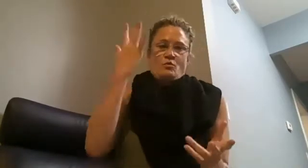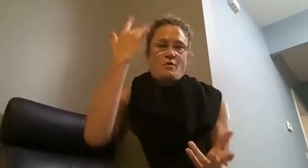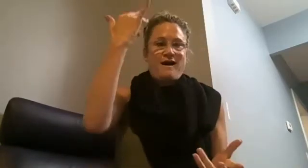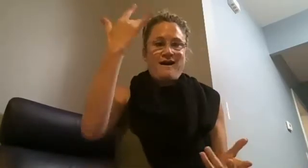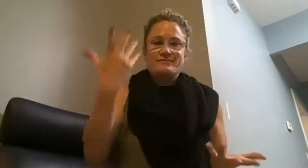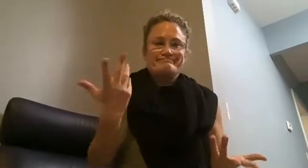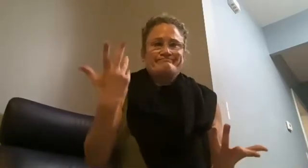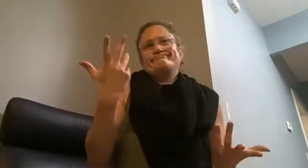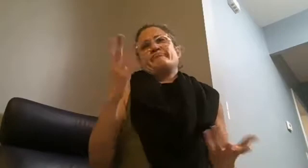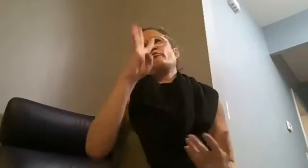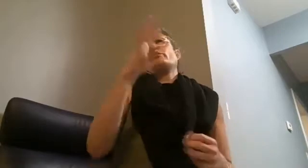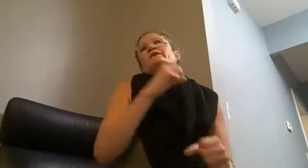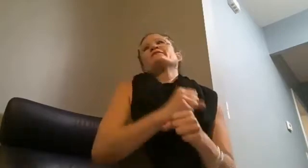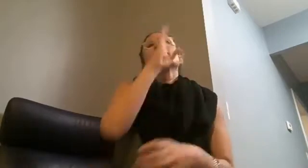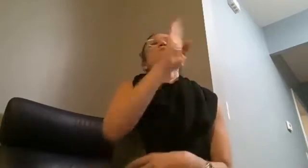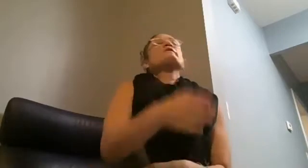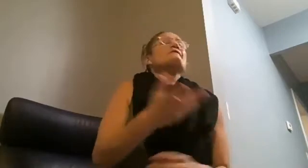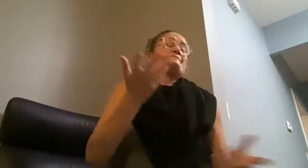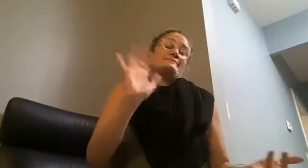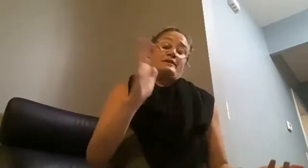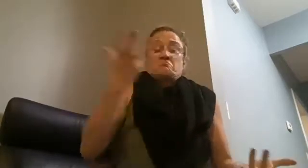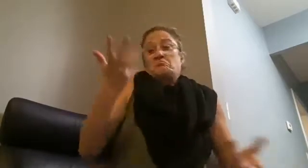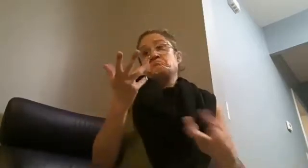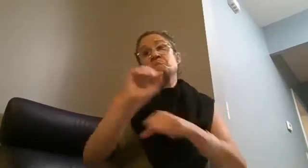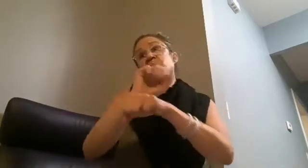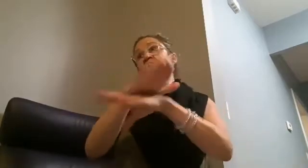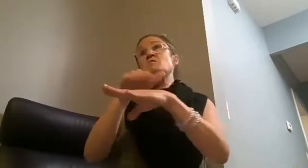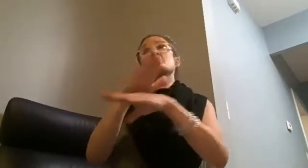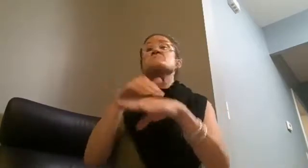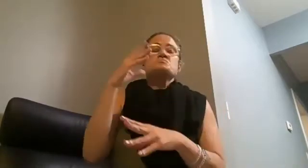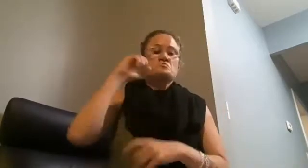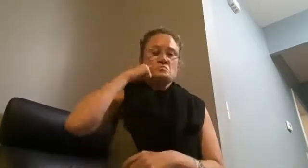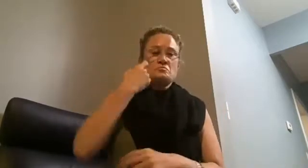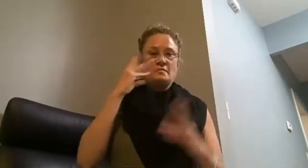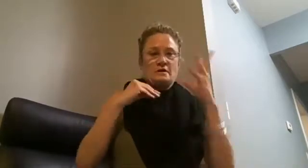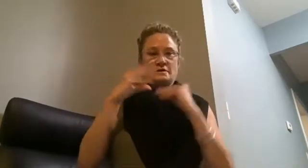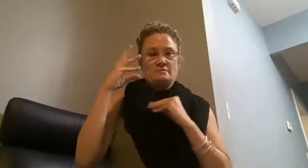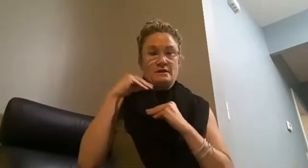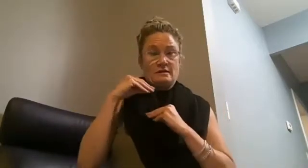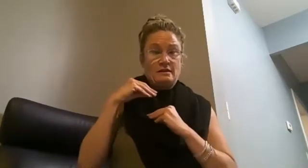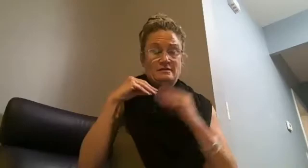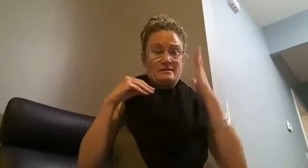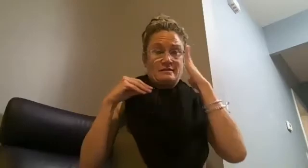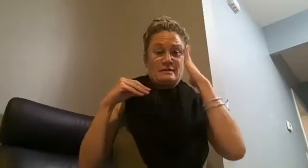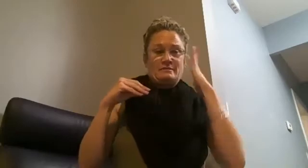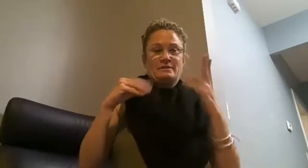around 4 years sober. I'm glad I did it. It was kind of a cool experience. But I also naively believed that AA